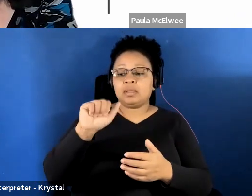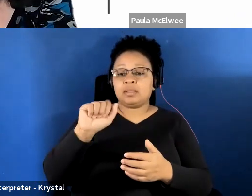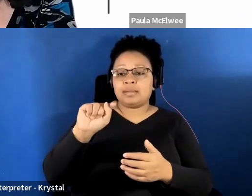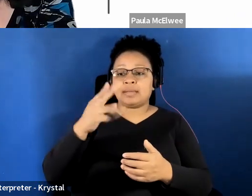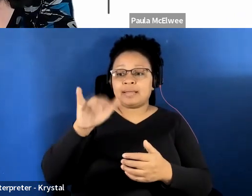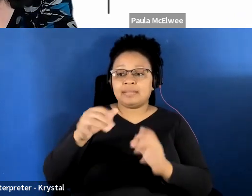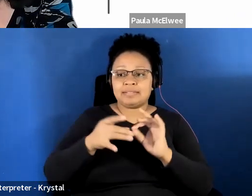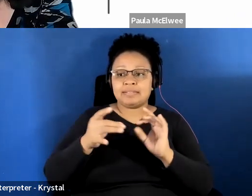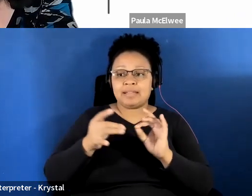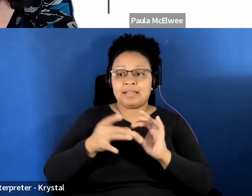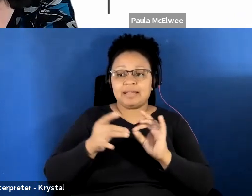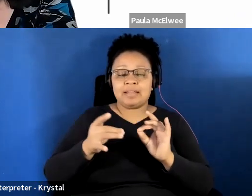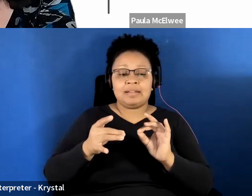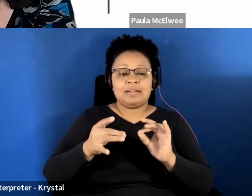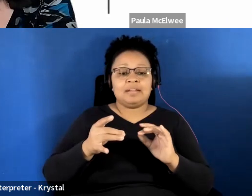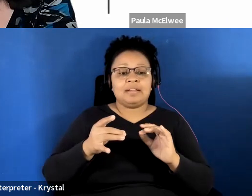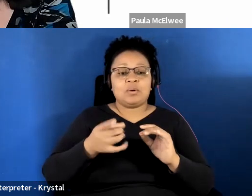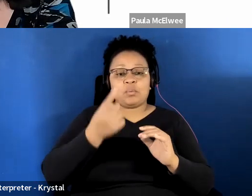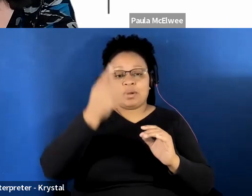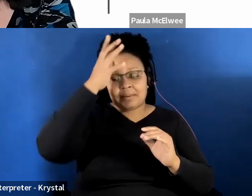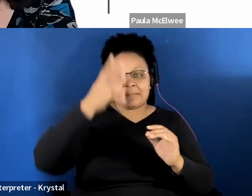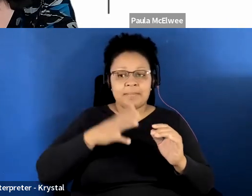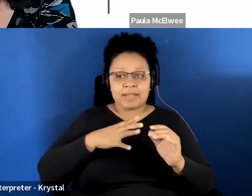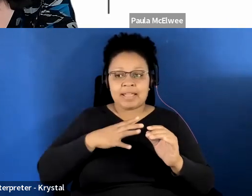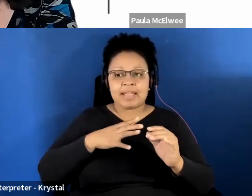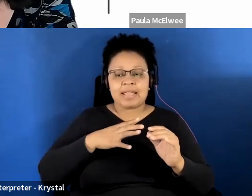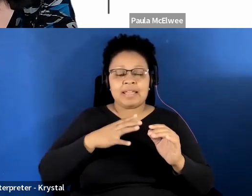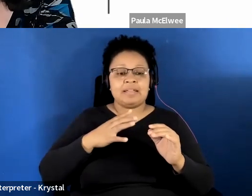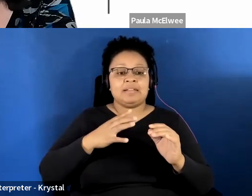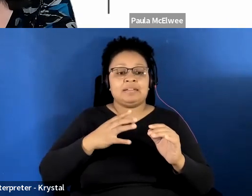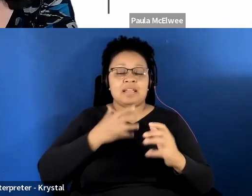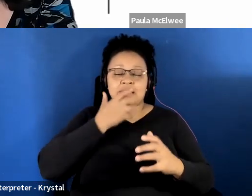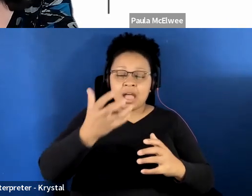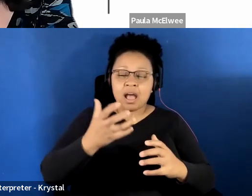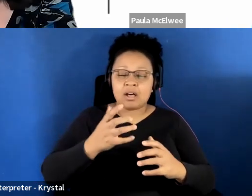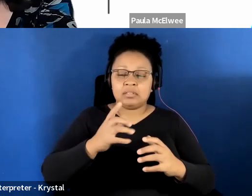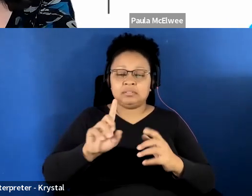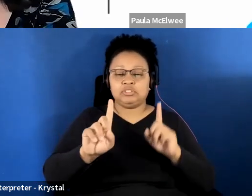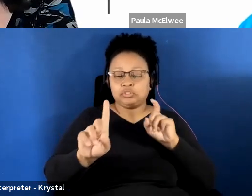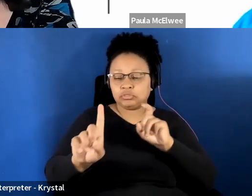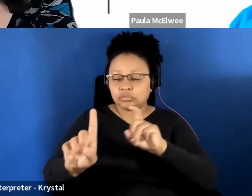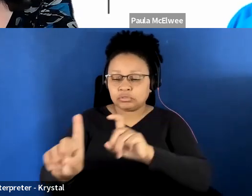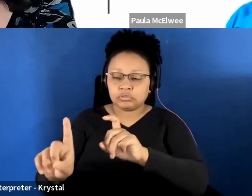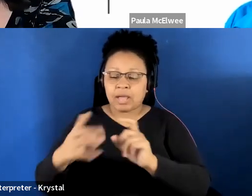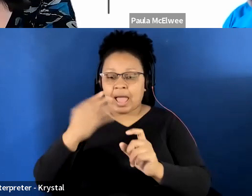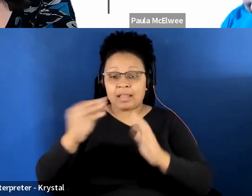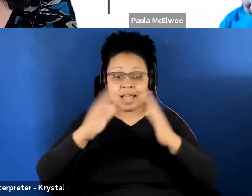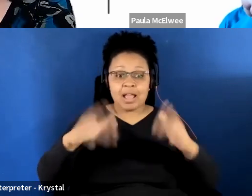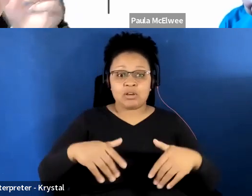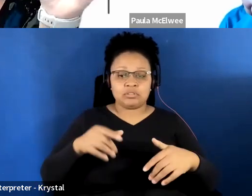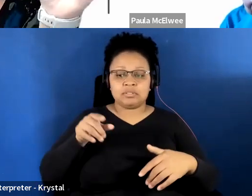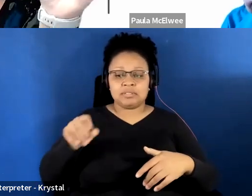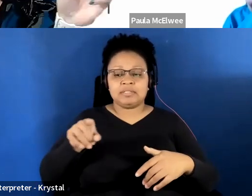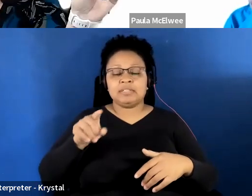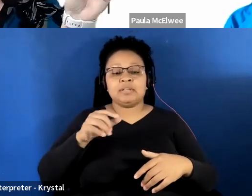her out of his house and yelled at her to the point she was afraid he was going to go get his gun. Yeah, Yep. I've You get been out of told there. to